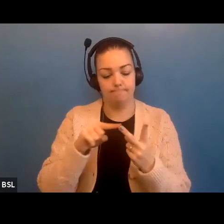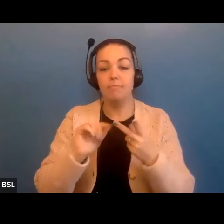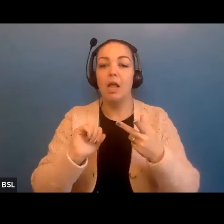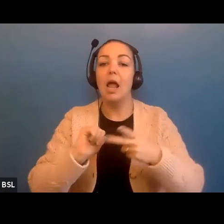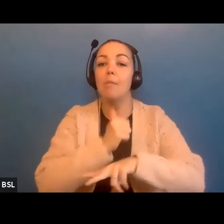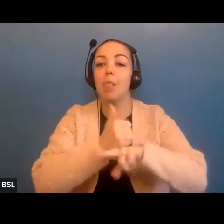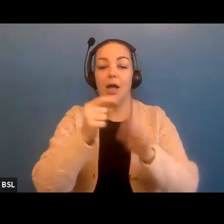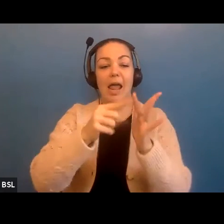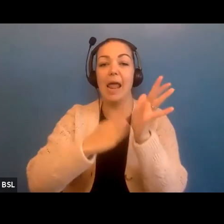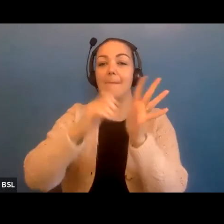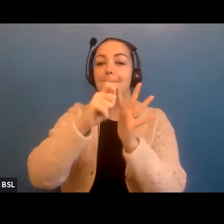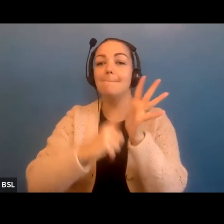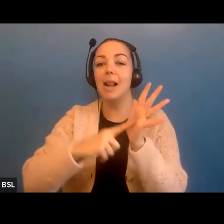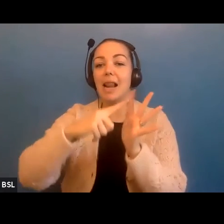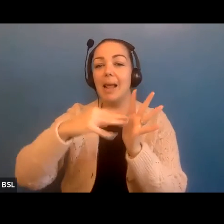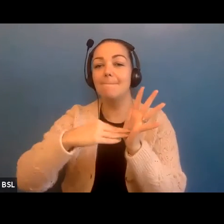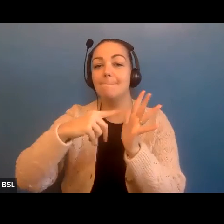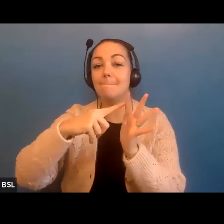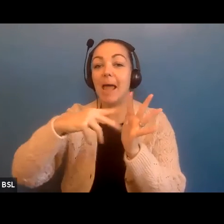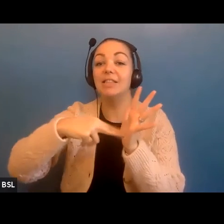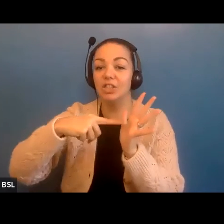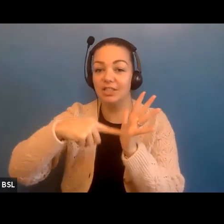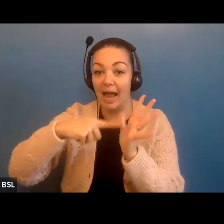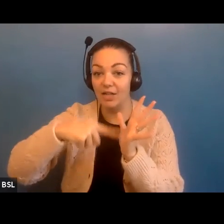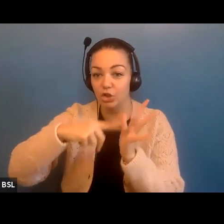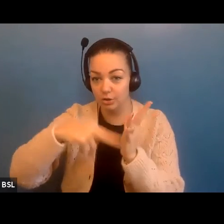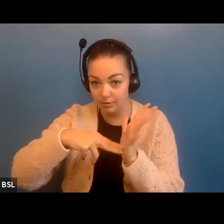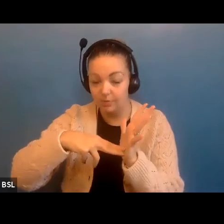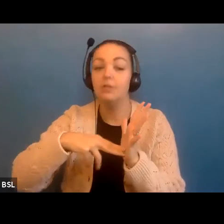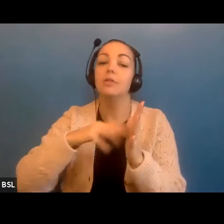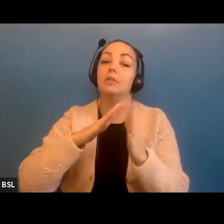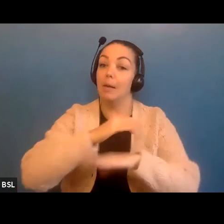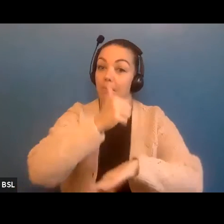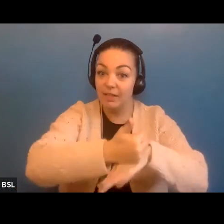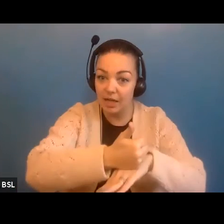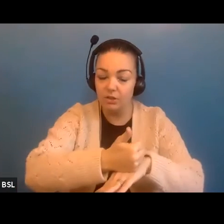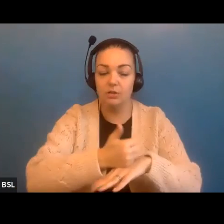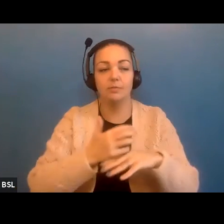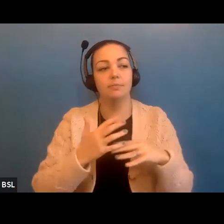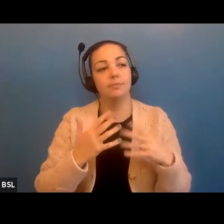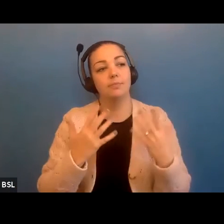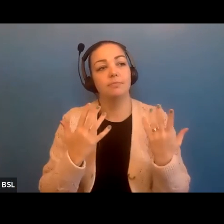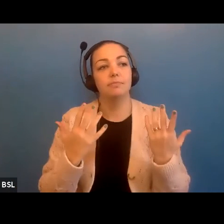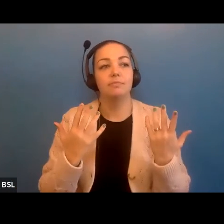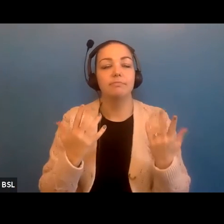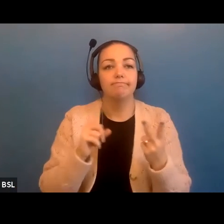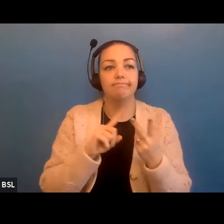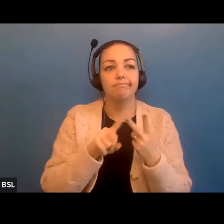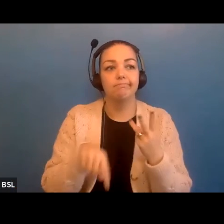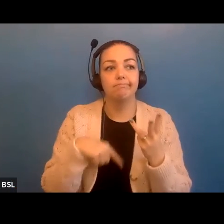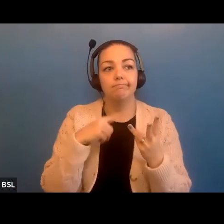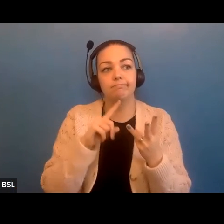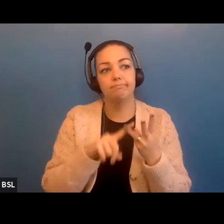implementation and not just having the policy and the regulations and the guidance in place, but how that's then implemented. We've spoken a bit about the